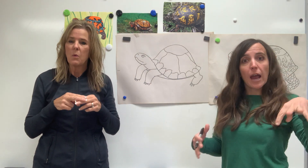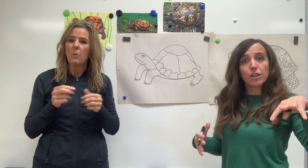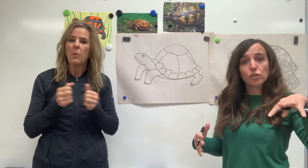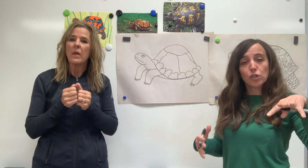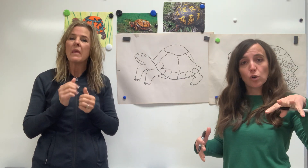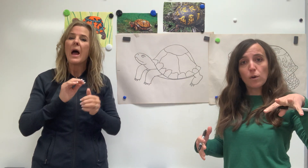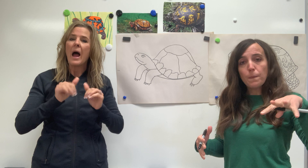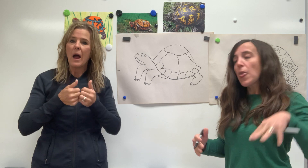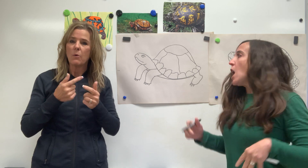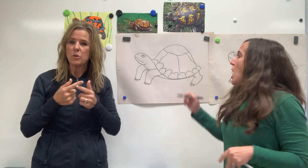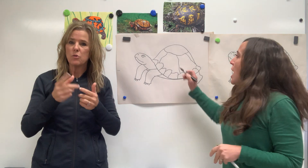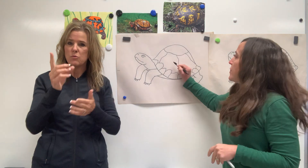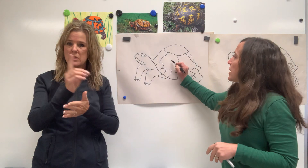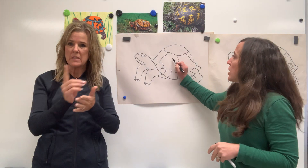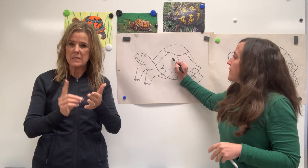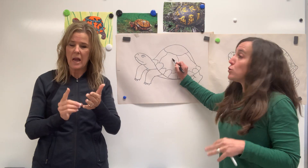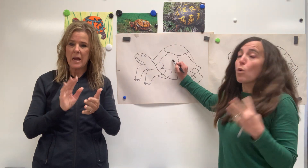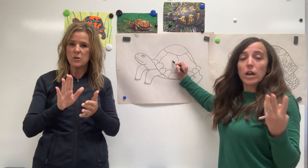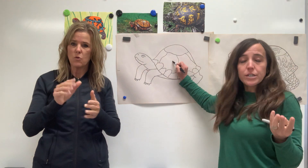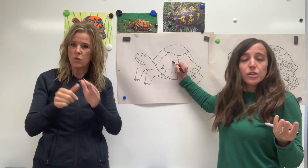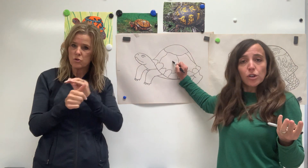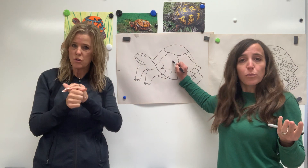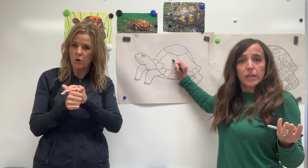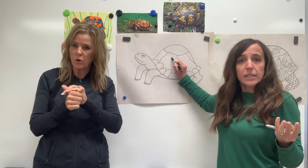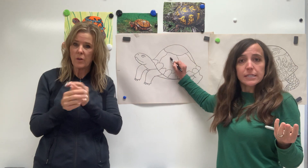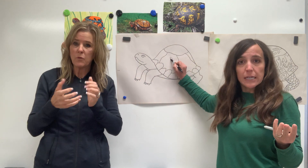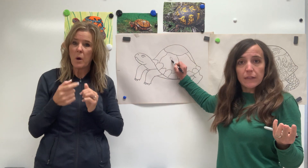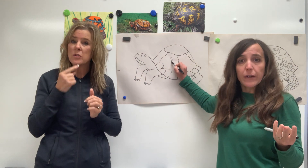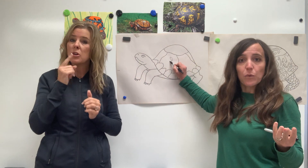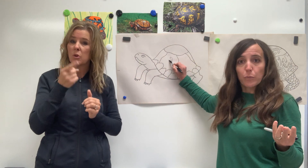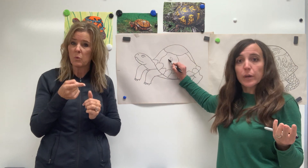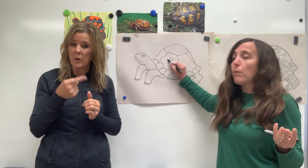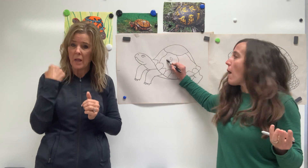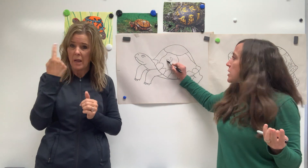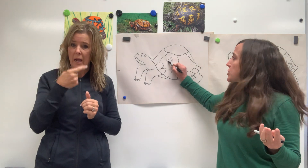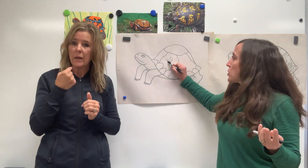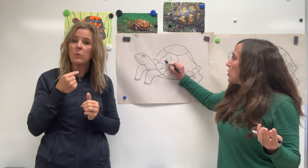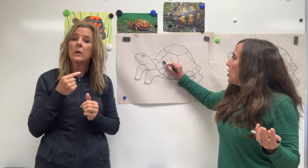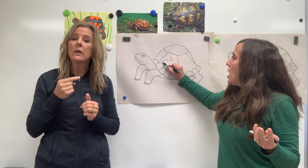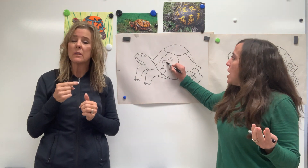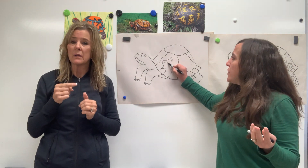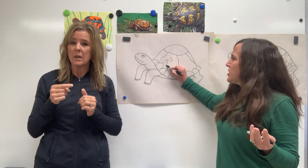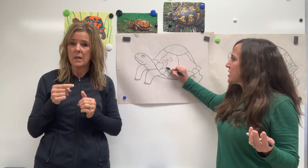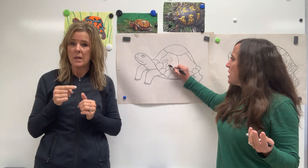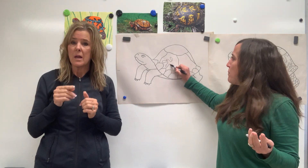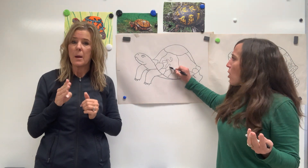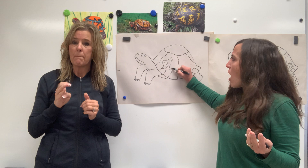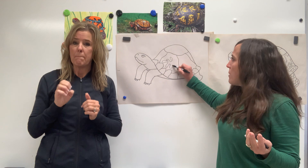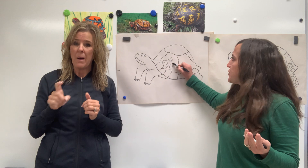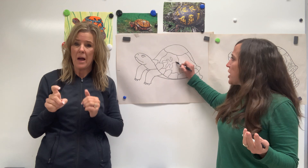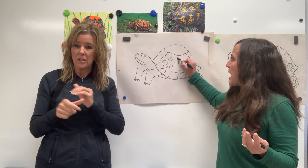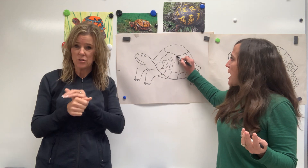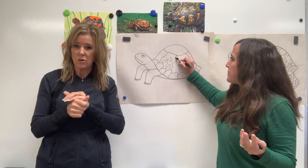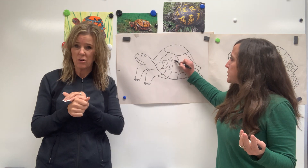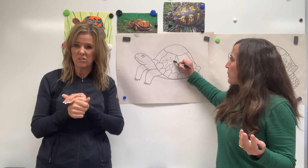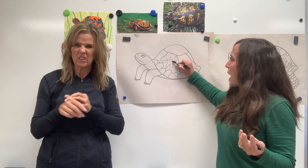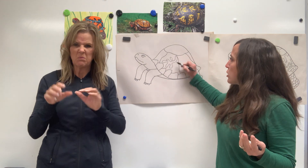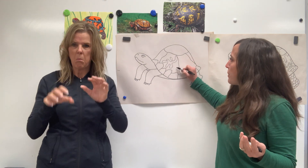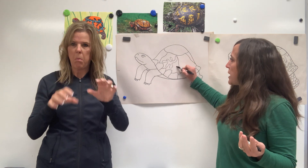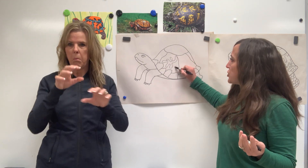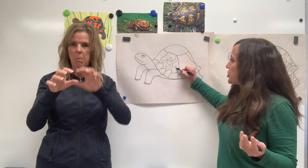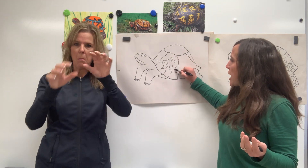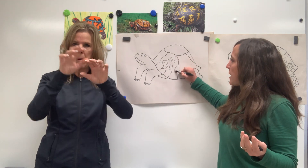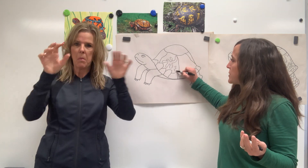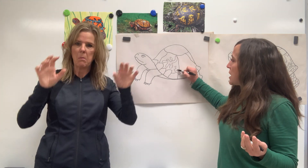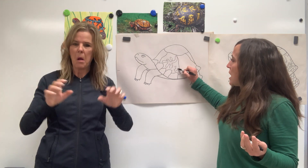you design your turtle. And there, if you want it to look realistic, like a real box turtle, they're just kind of blob shaped,